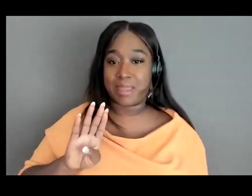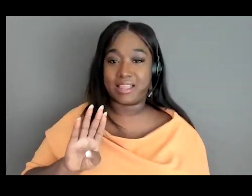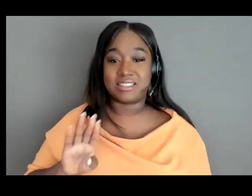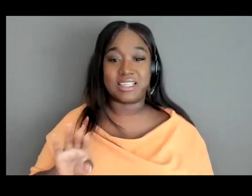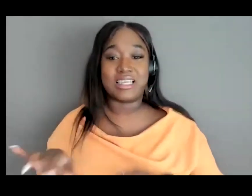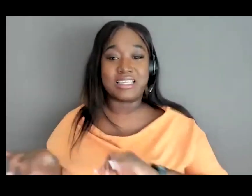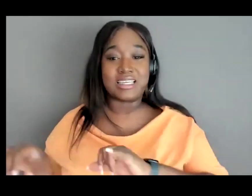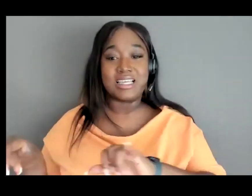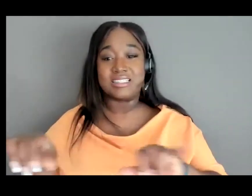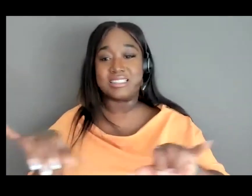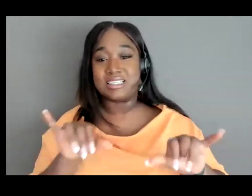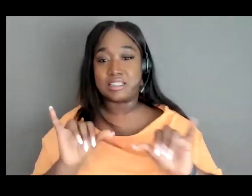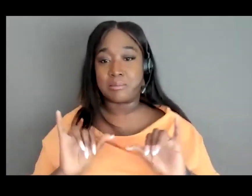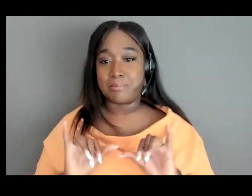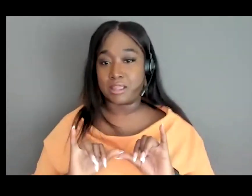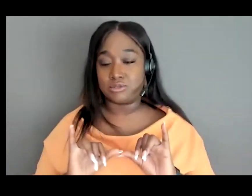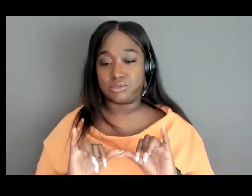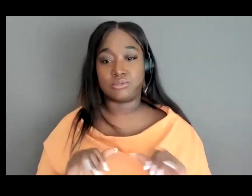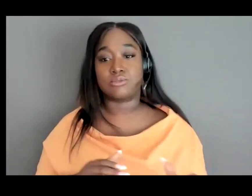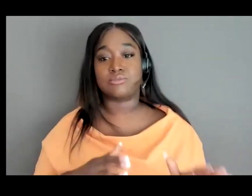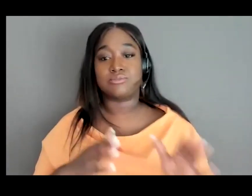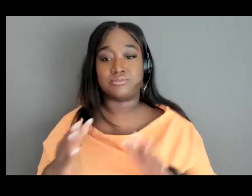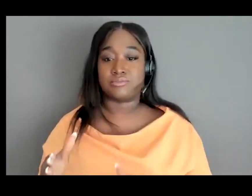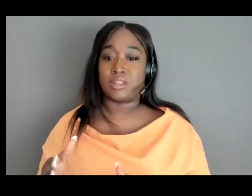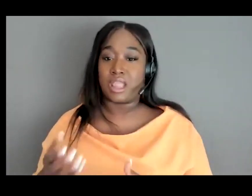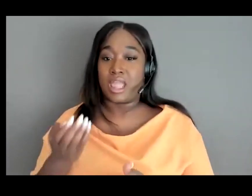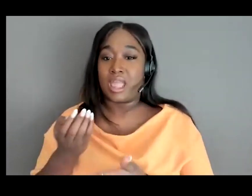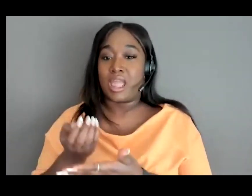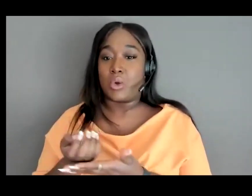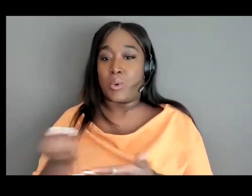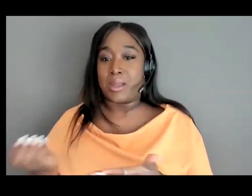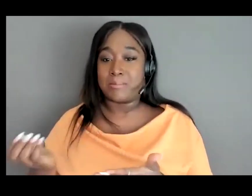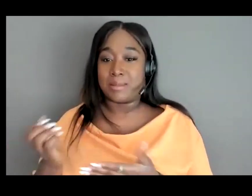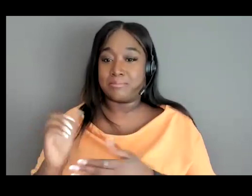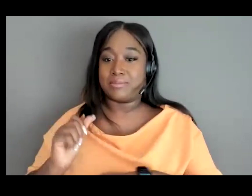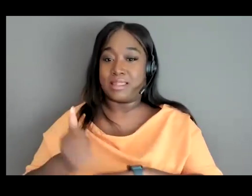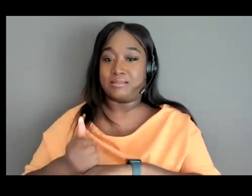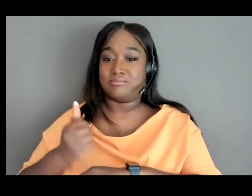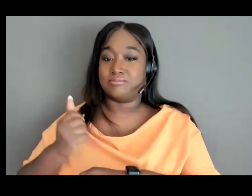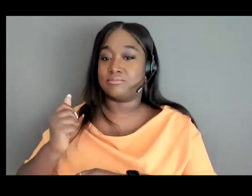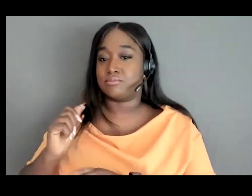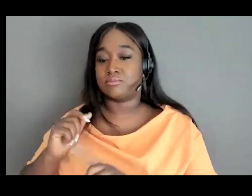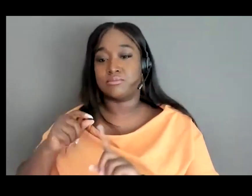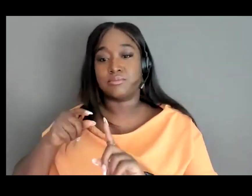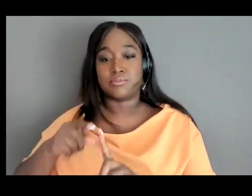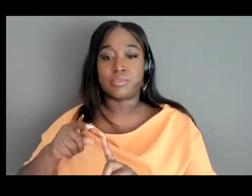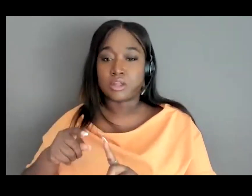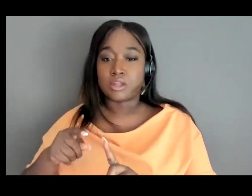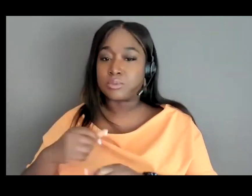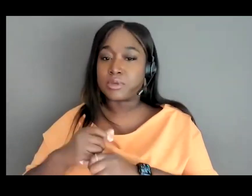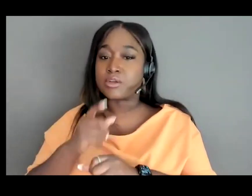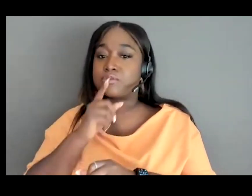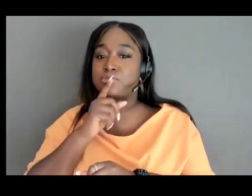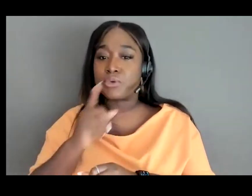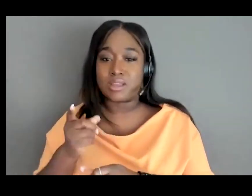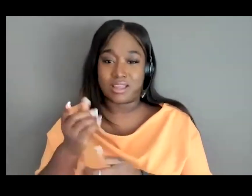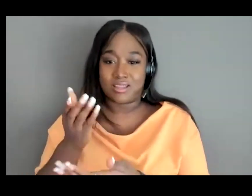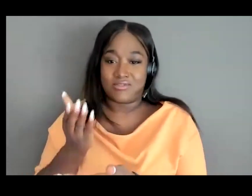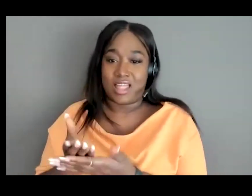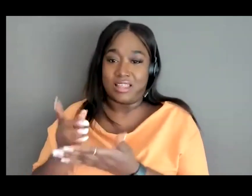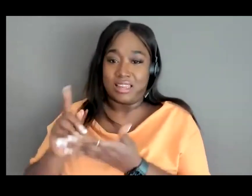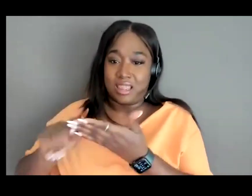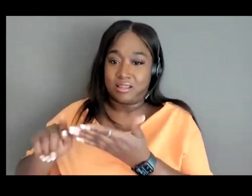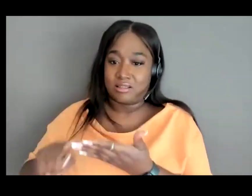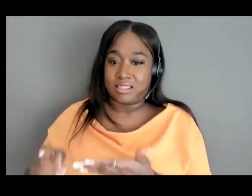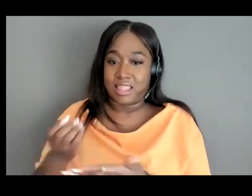Equipment-based methodologies require regular validation to ensure that the equipment is functioning accurately. A